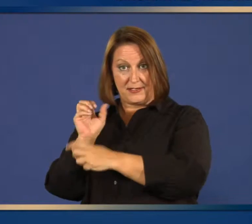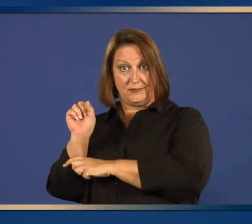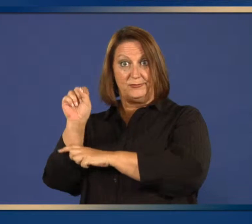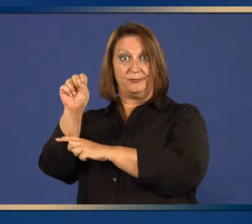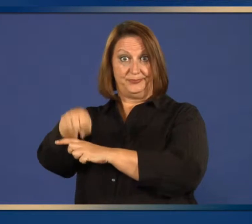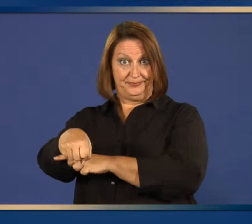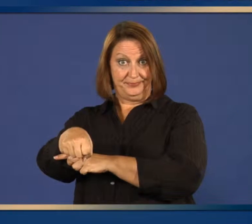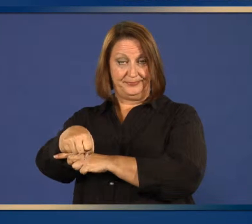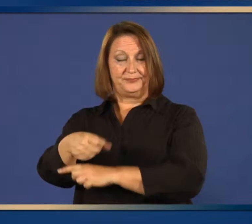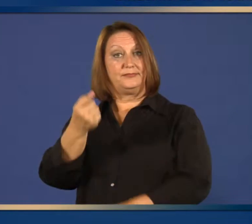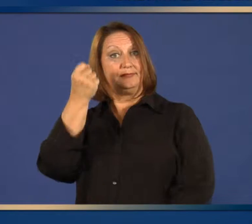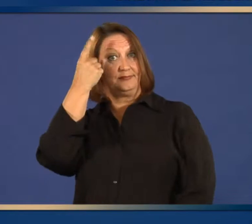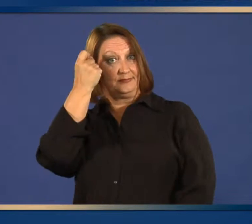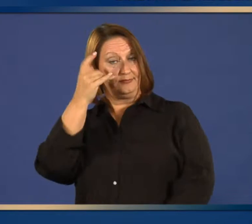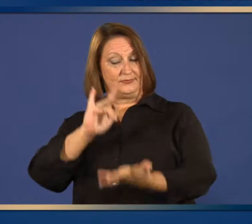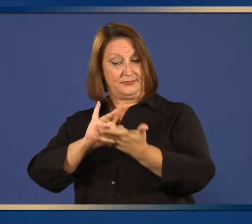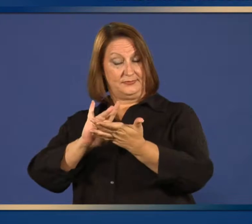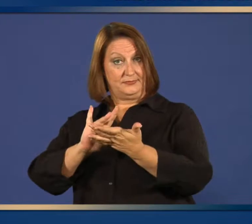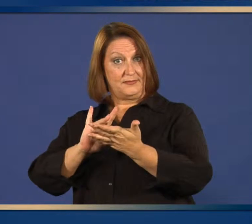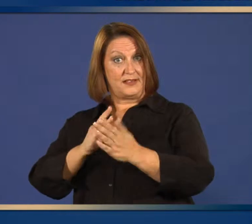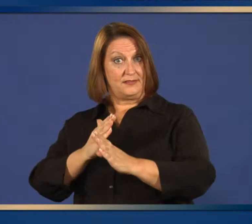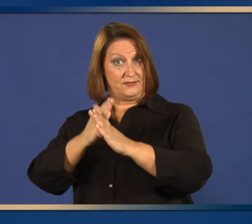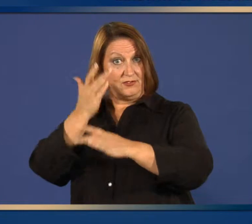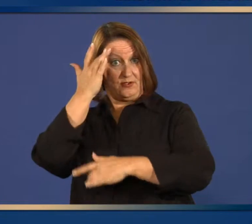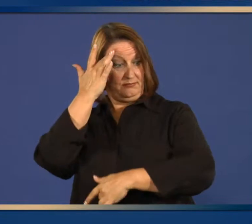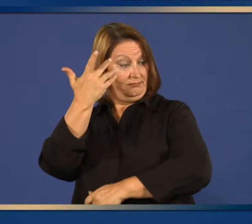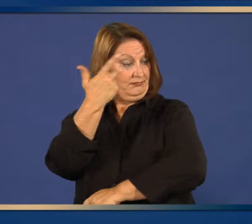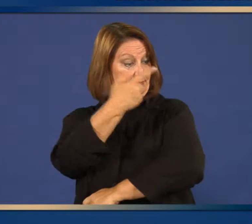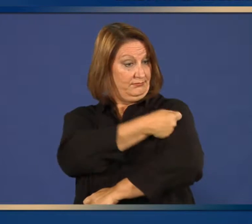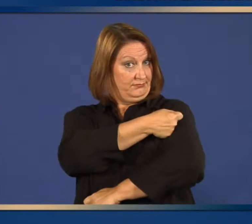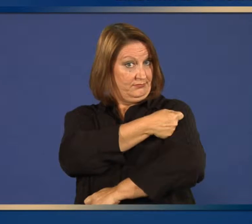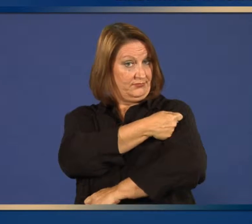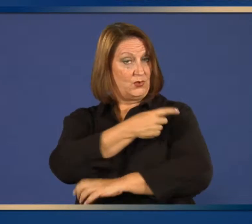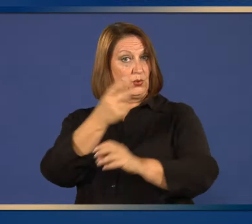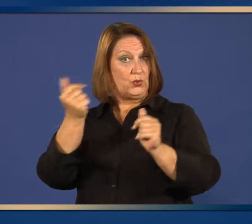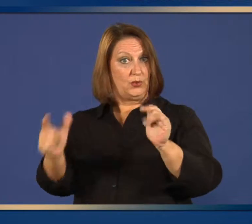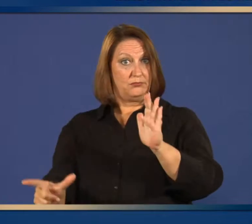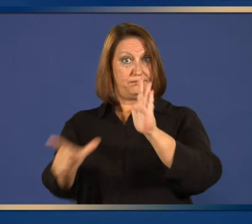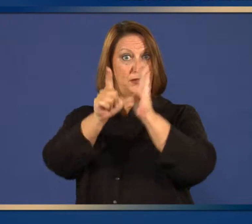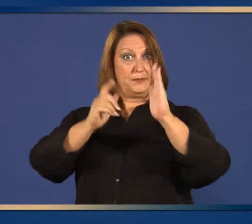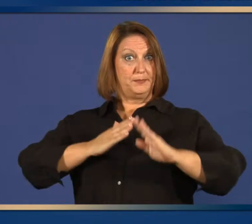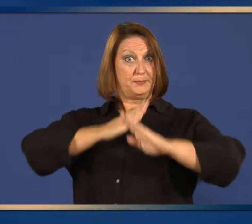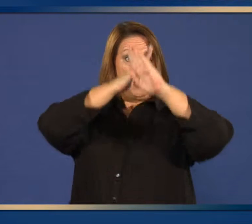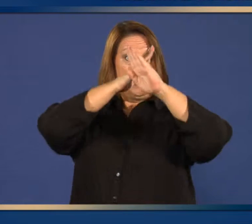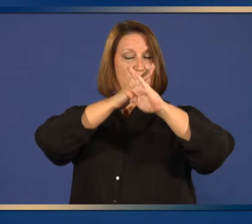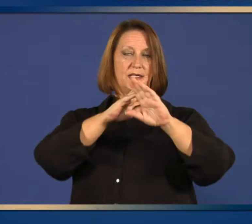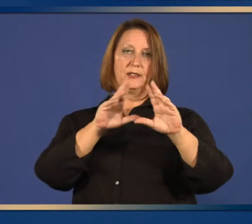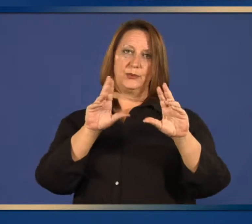It takes up to 2 weeks for protection to develop after the shot.